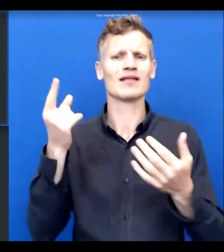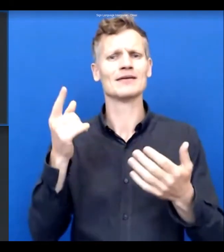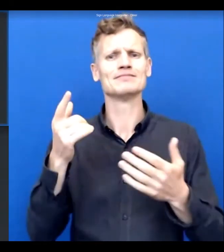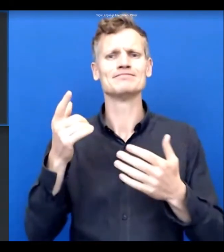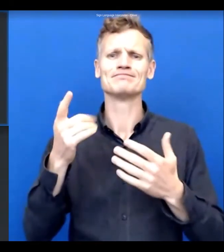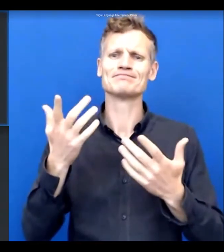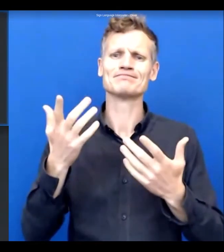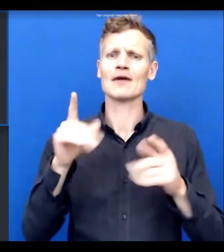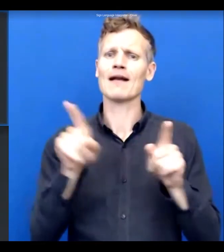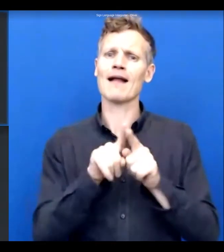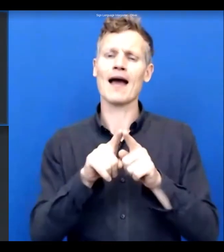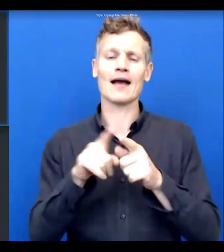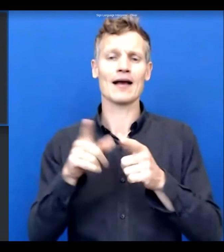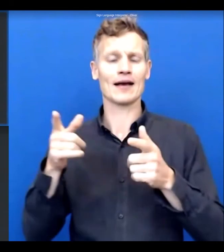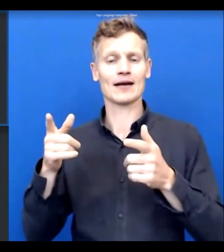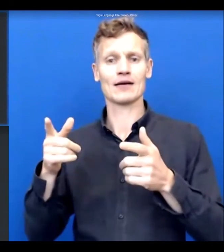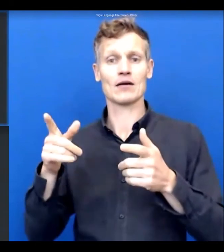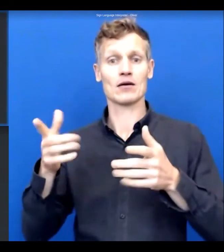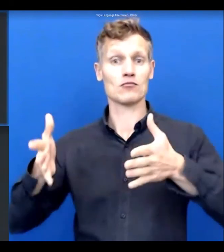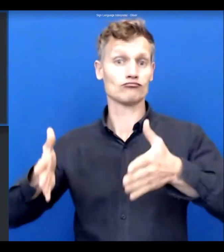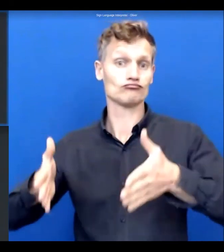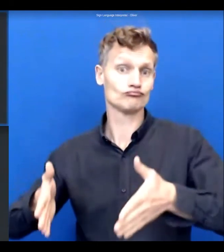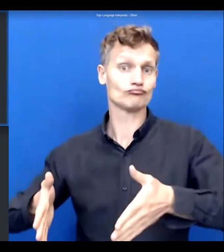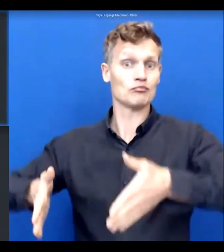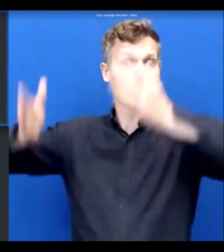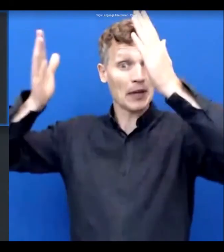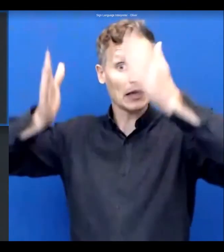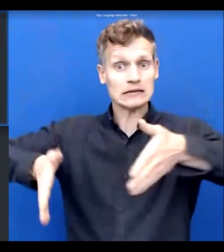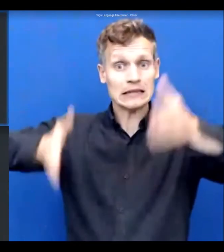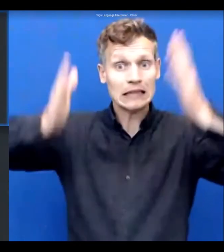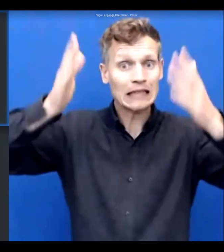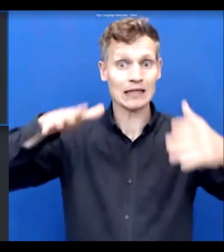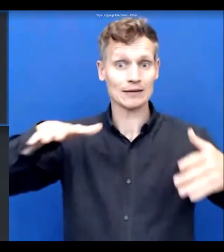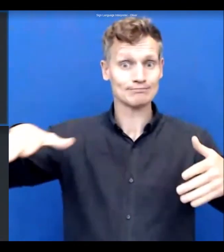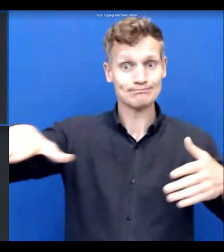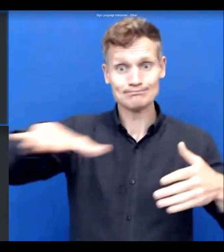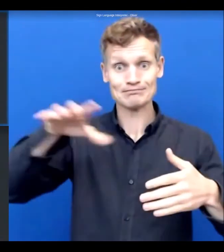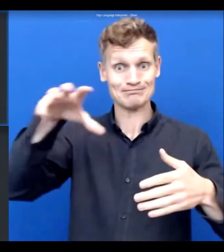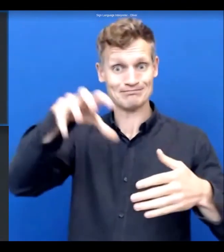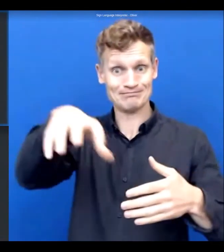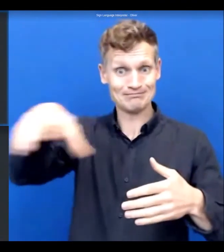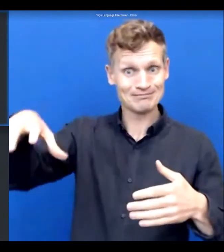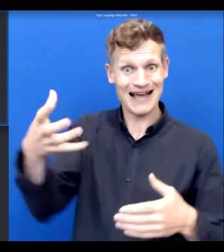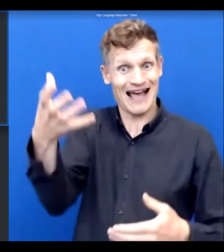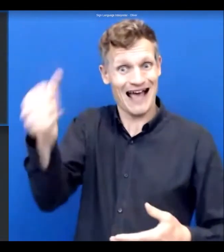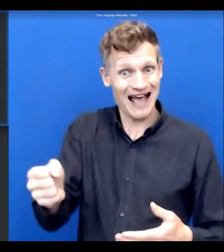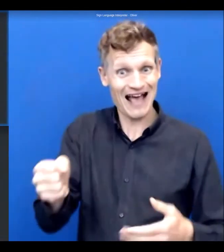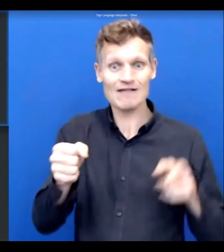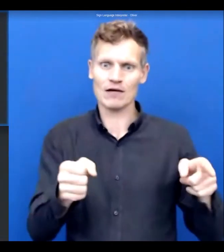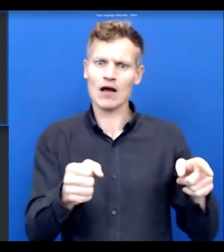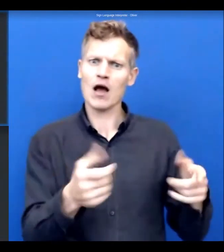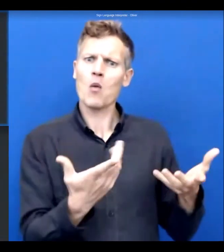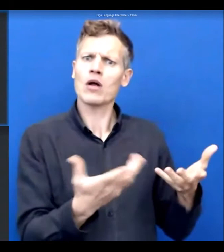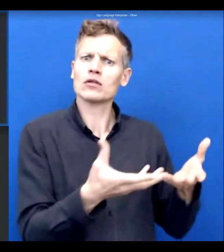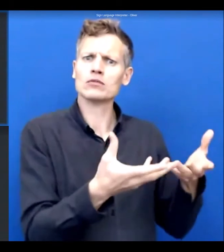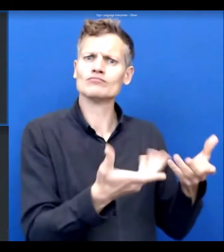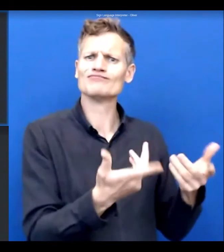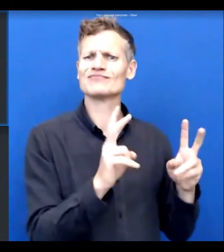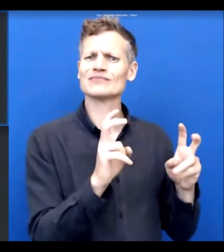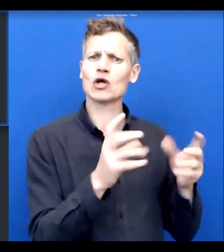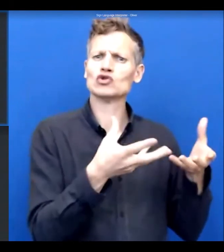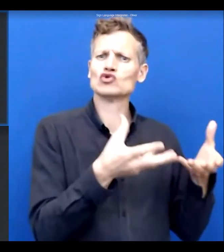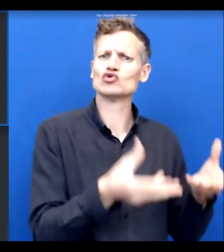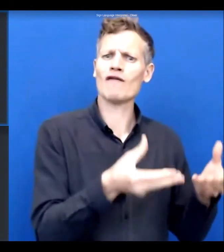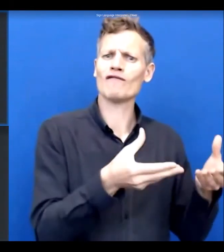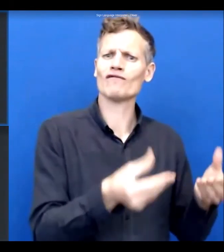of on-the-ground projects and services related to them, and players, the main actors